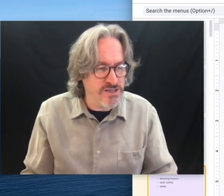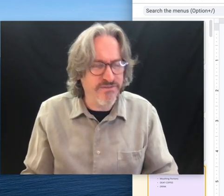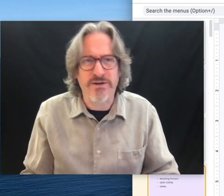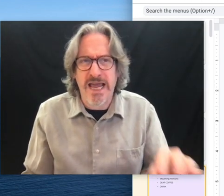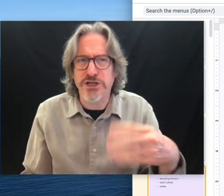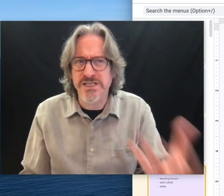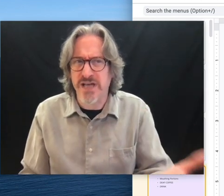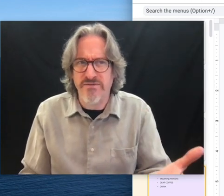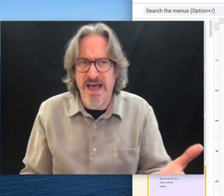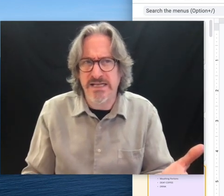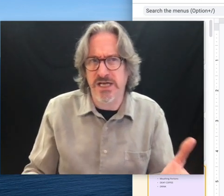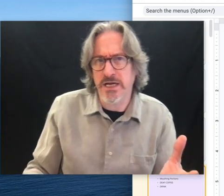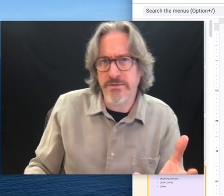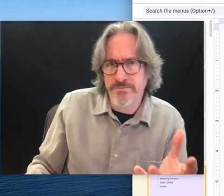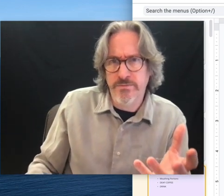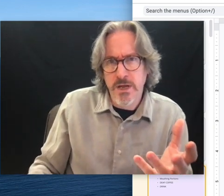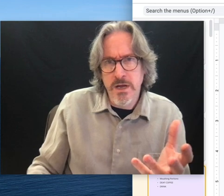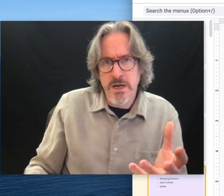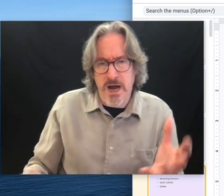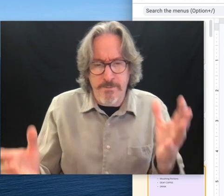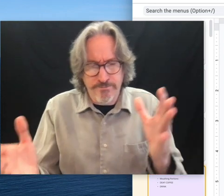And you'll see variations of that sign.